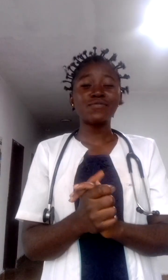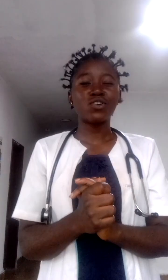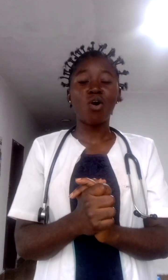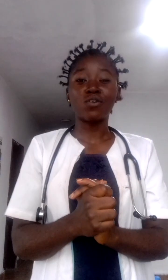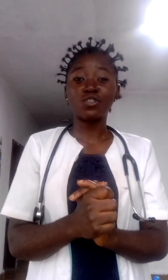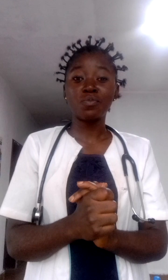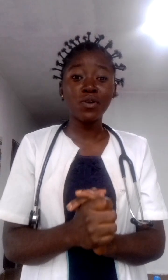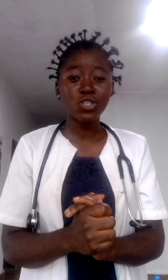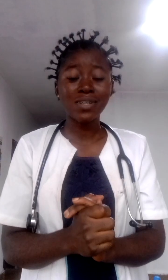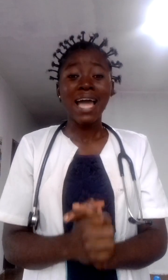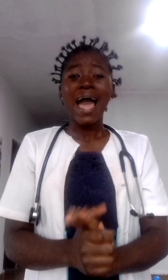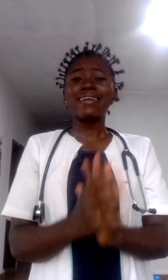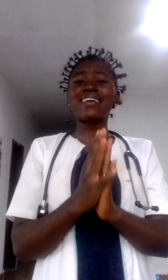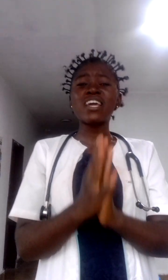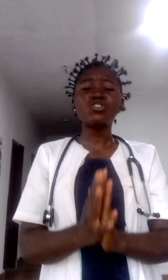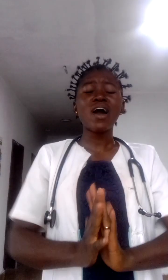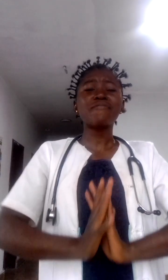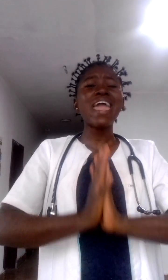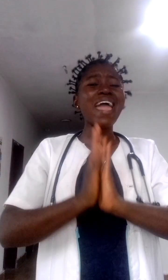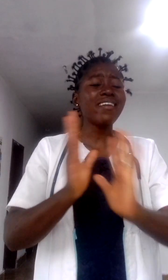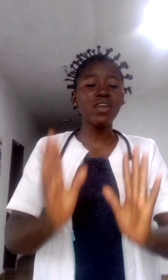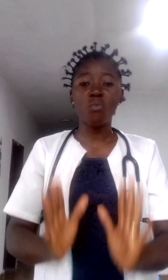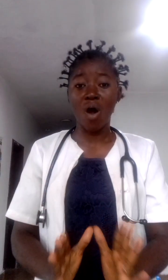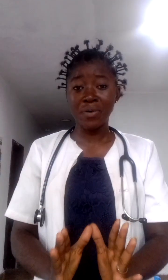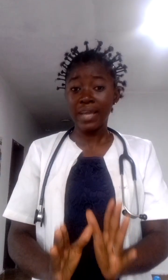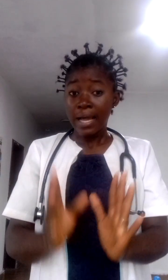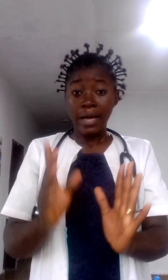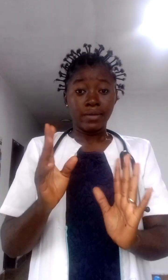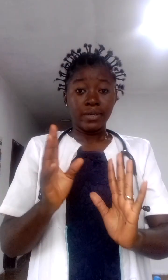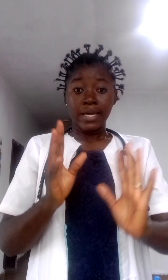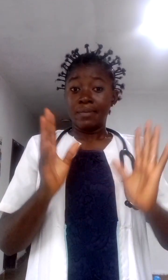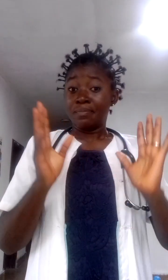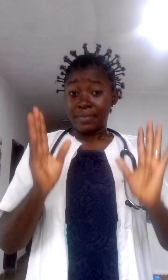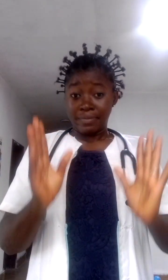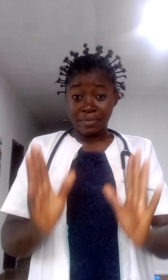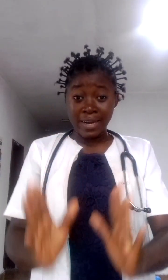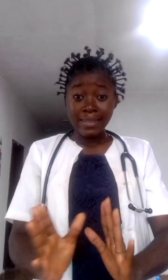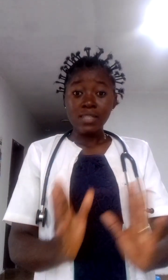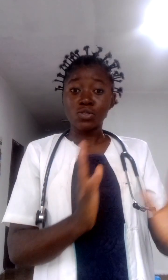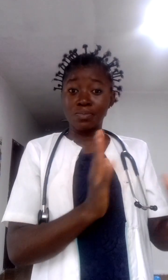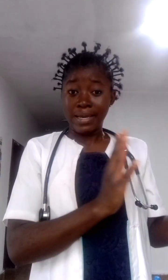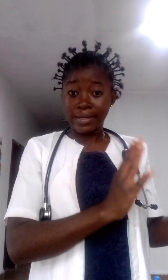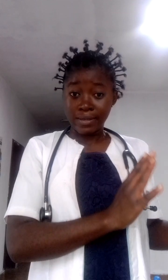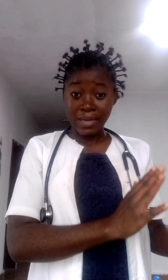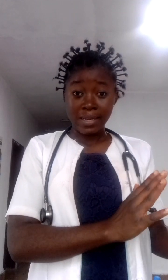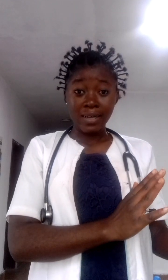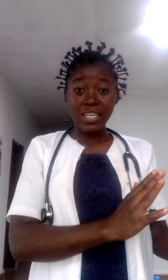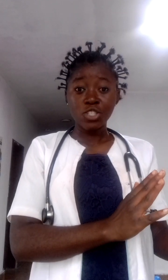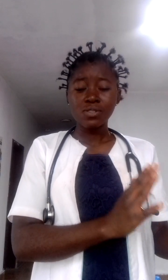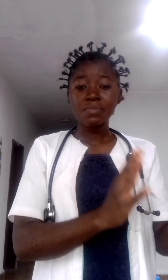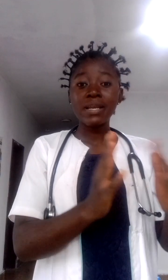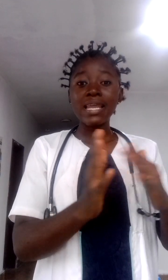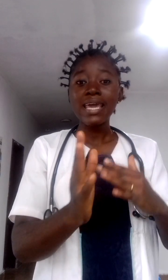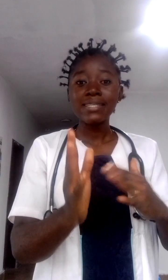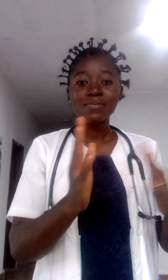for your contributions. And in case you have any worry related to medical issues, please,